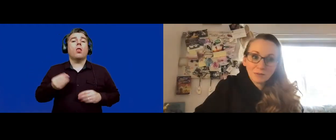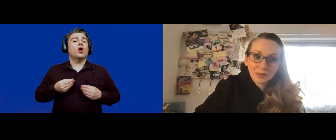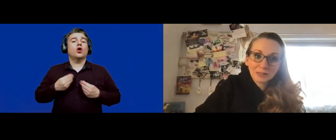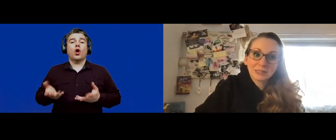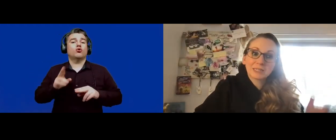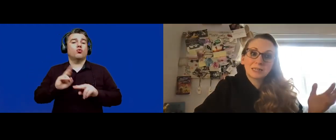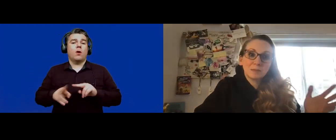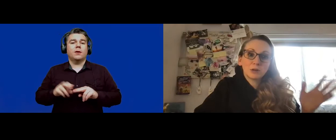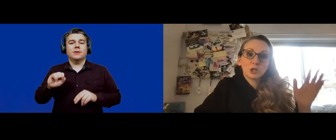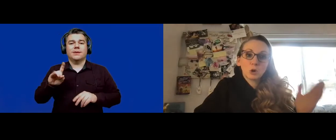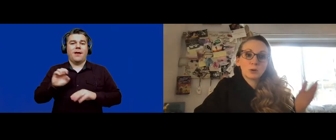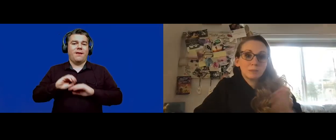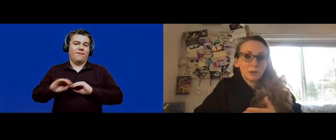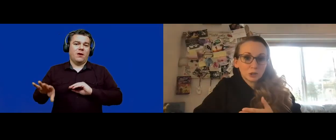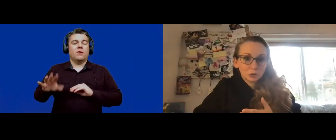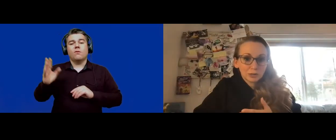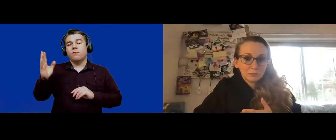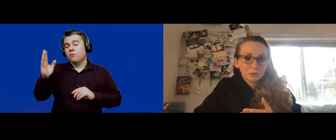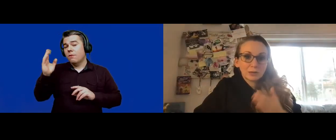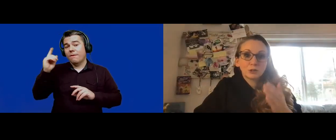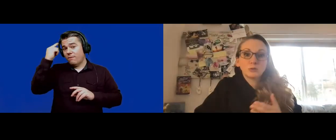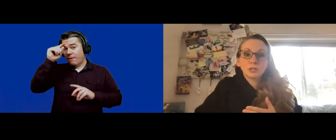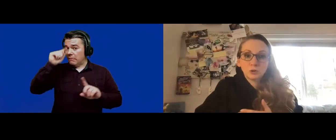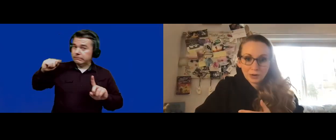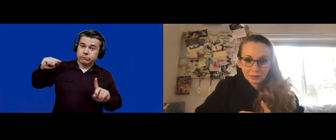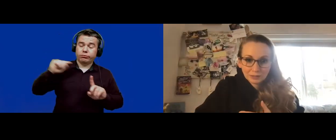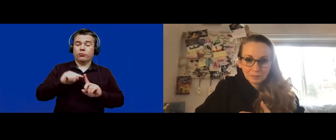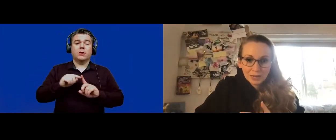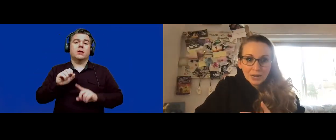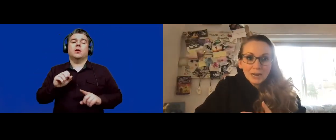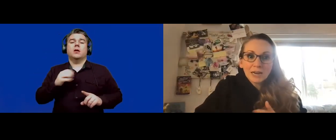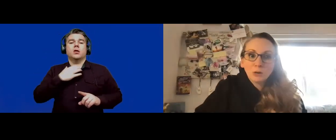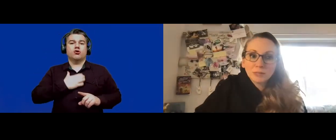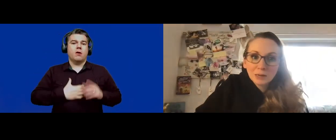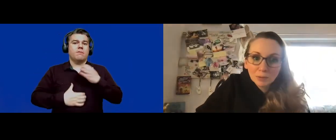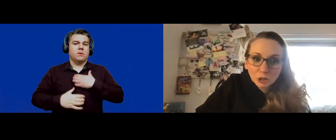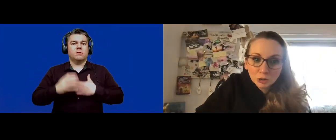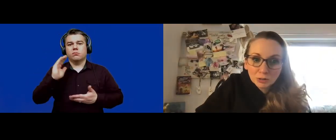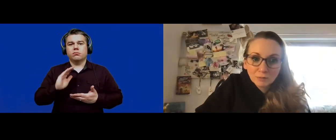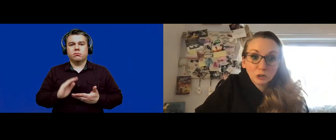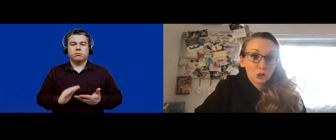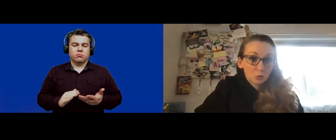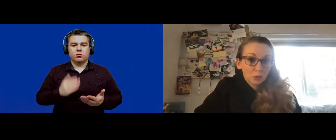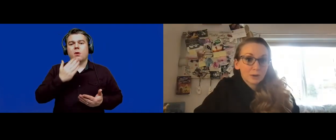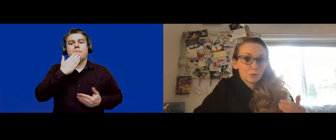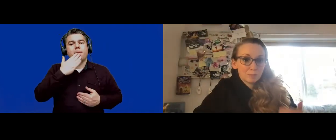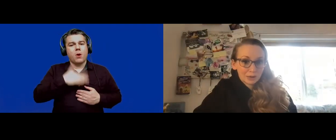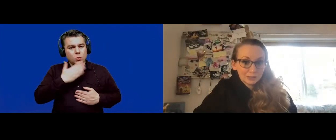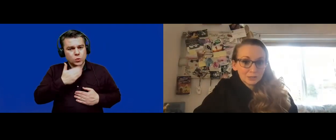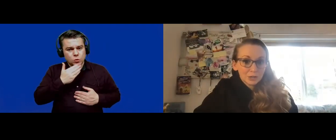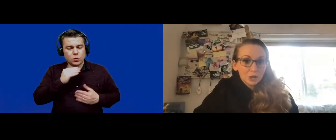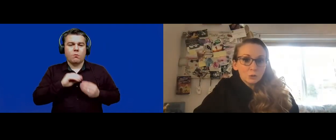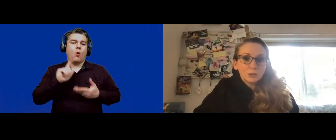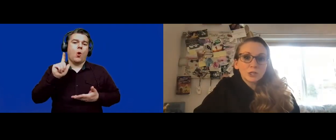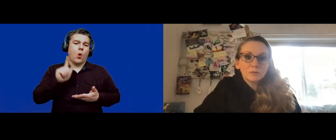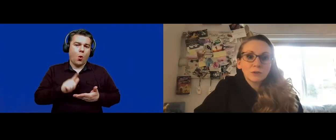side effect to the slim, lowering blood sugar levels and reducing cravings. It helps keep blood sugar levels lower and more